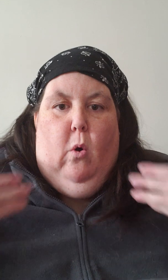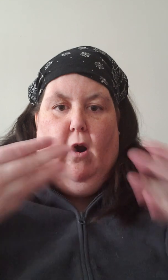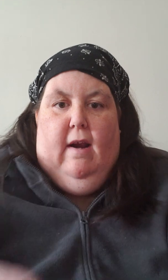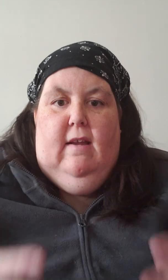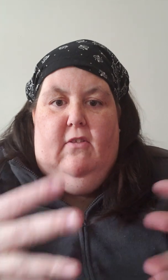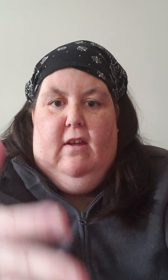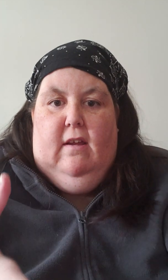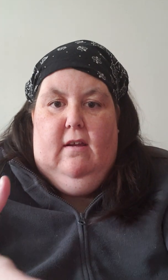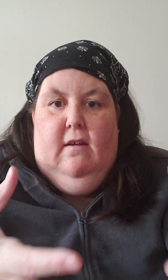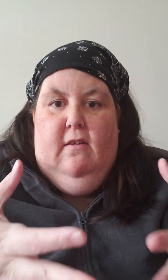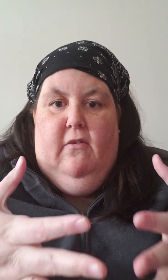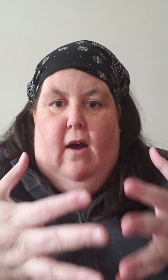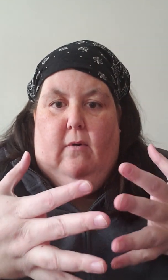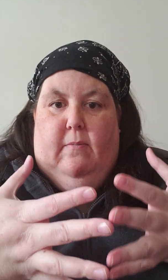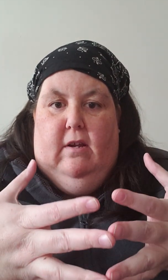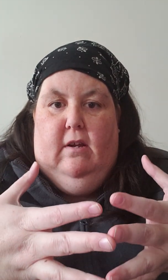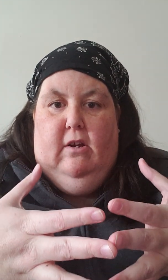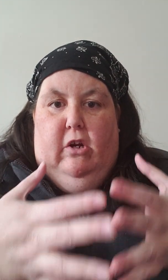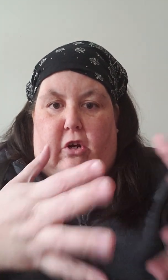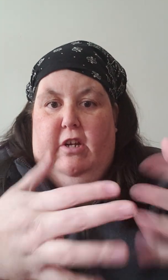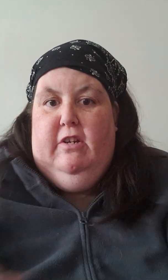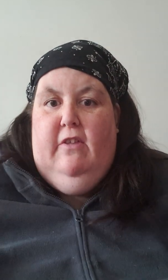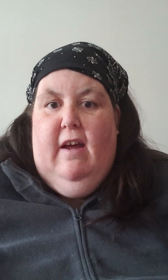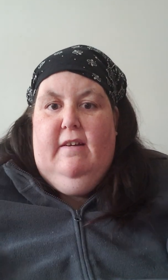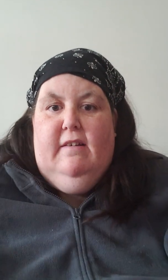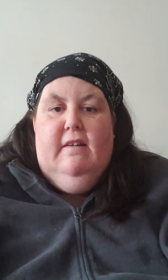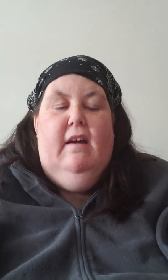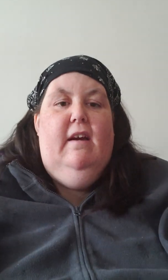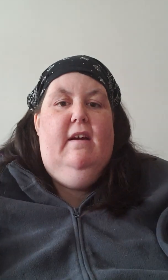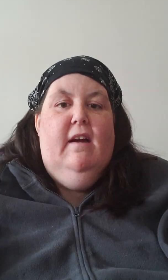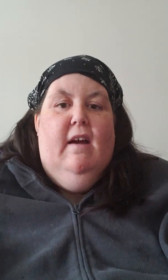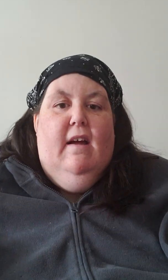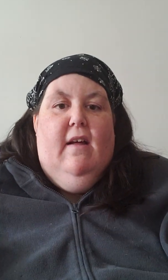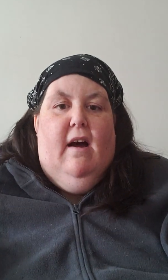pour anything that would be good into that.